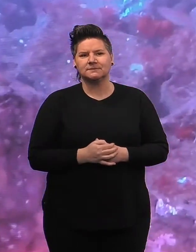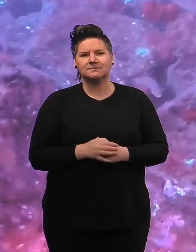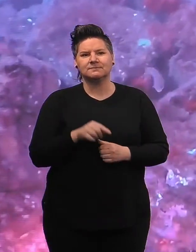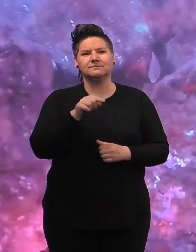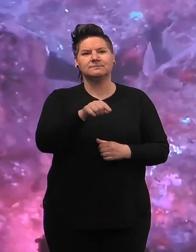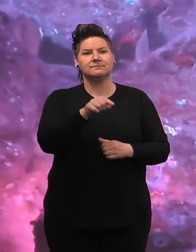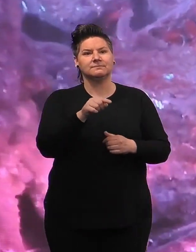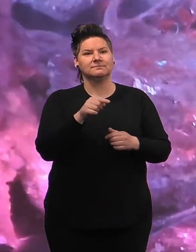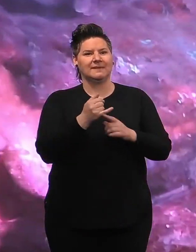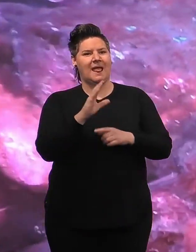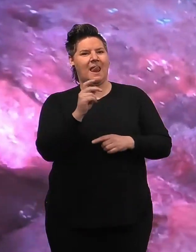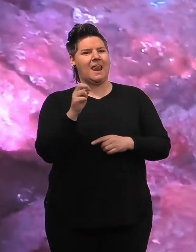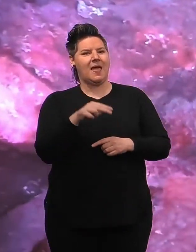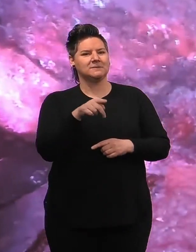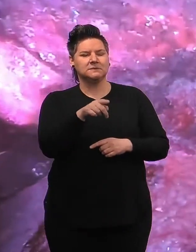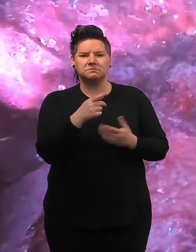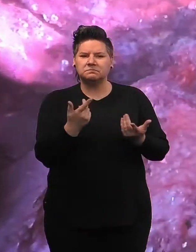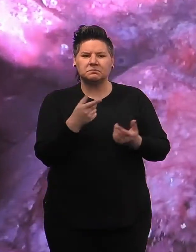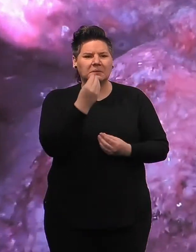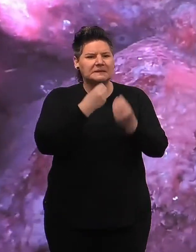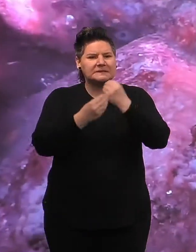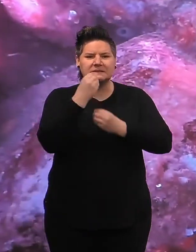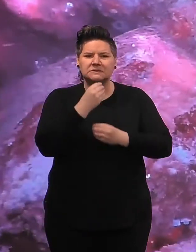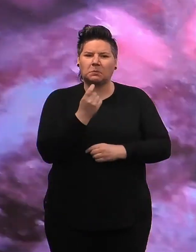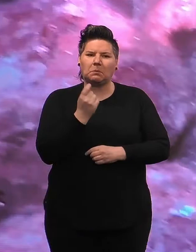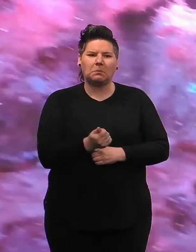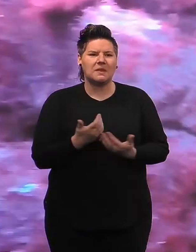in Latin. So they're not usually eaten these days.